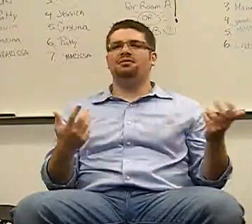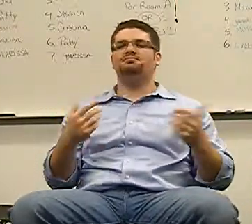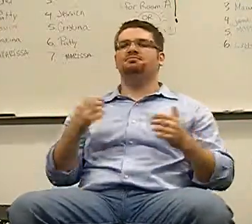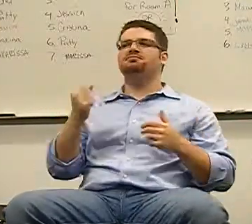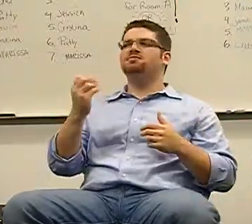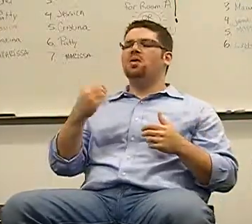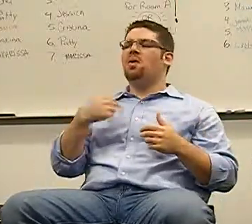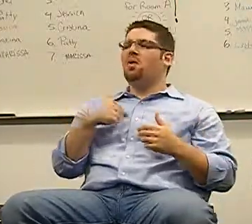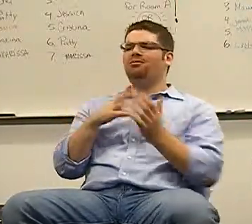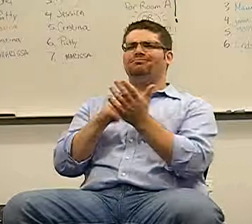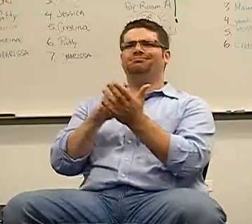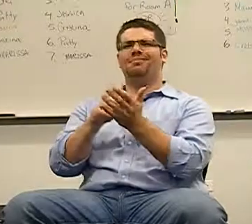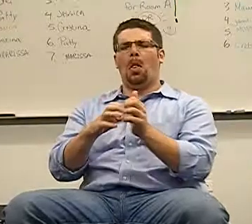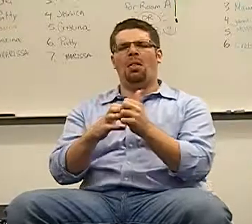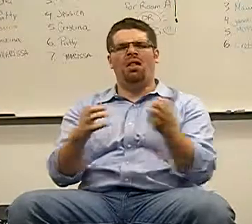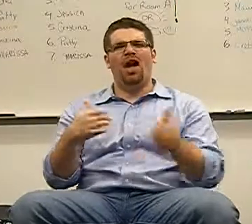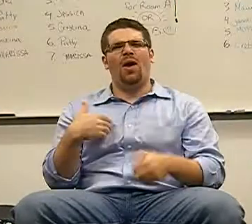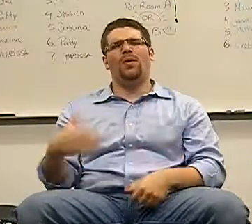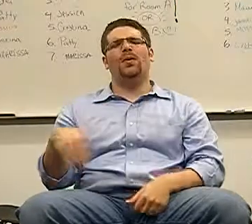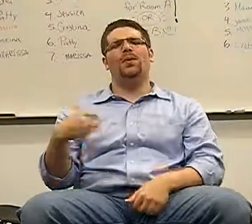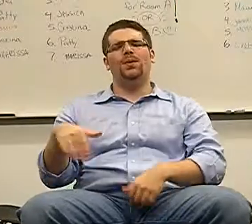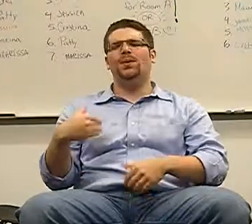I took in a lot of the Jewish culture while I was there.